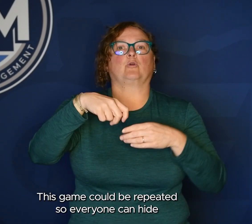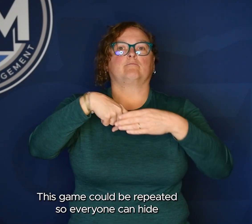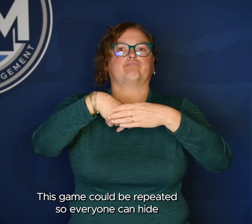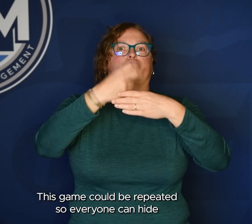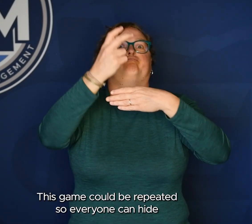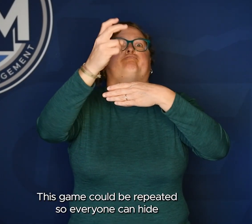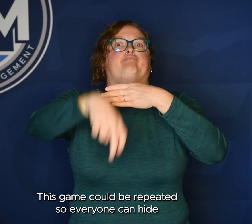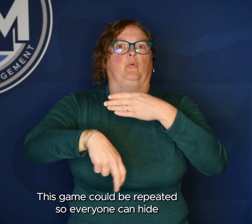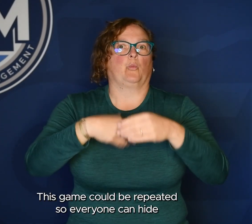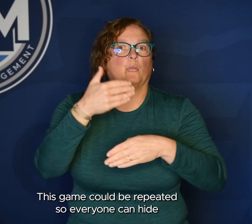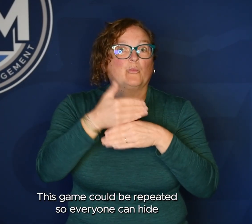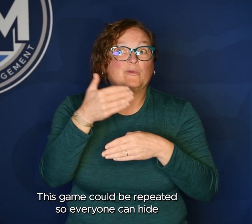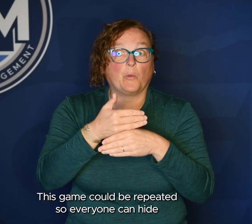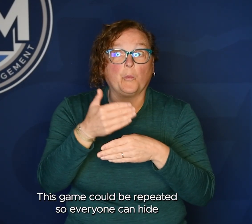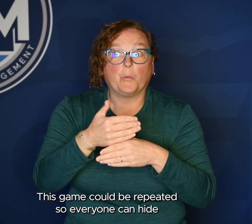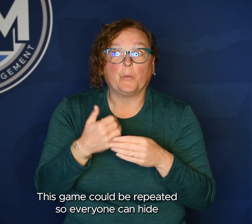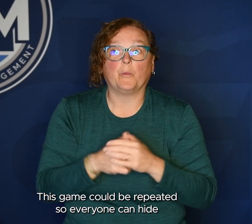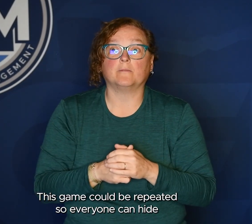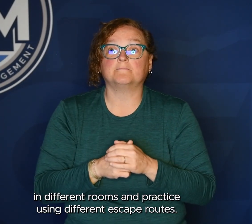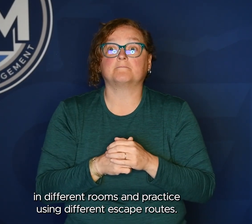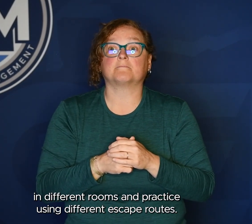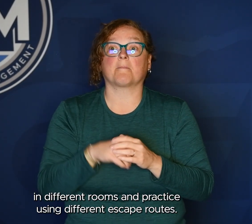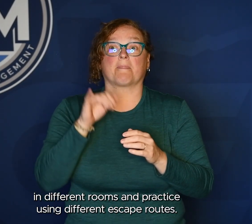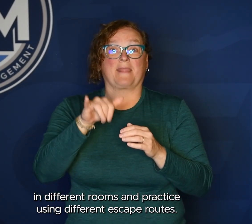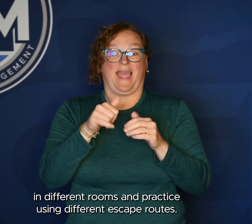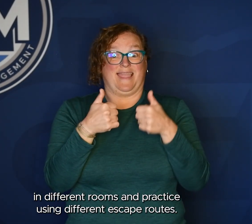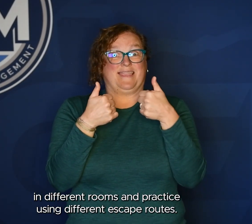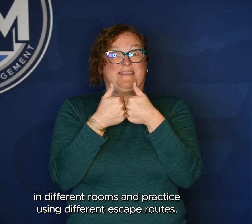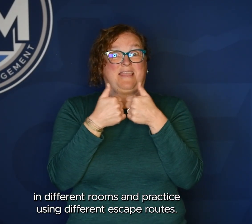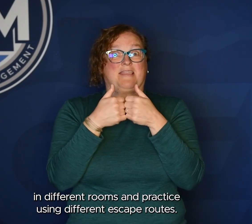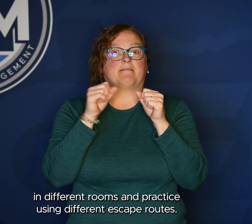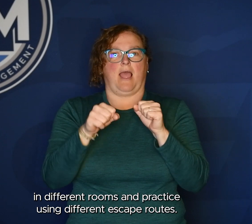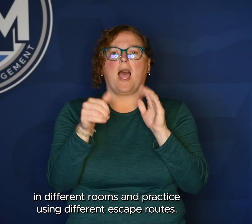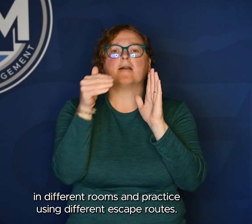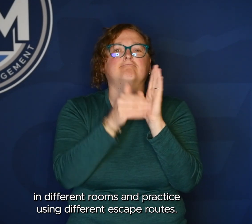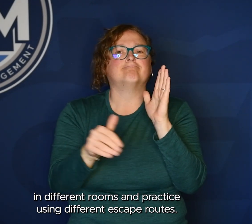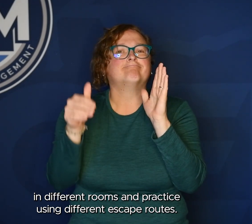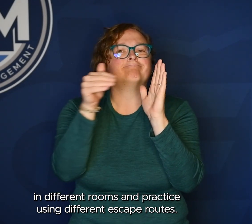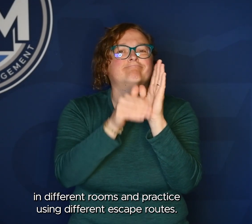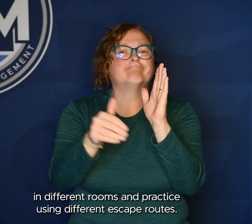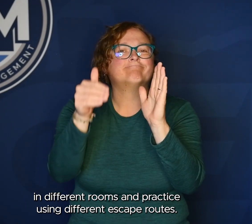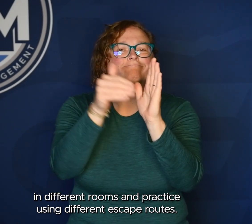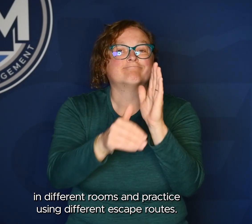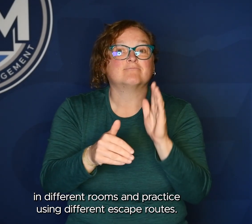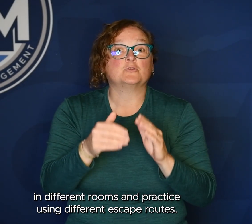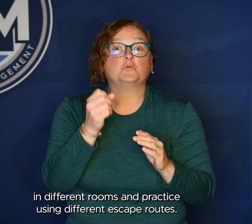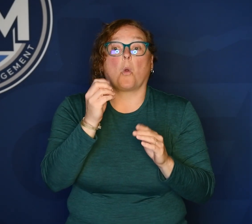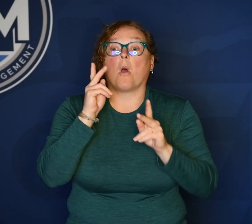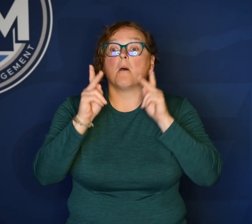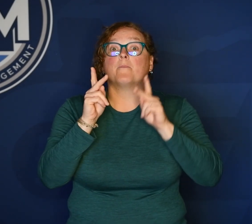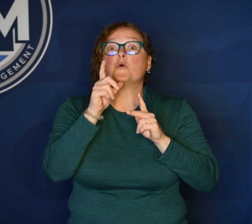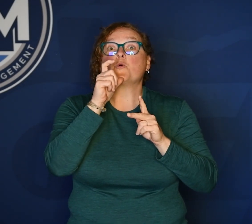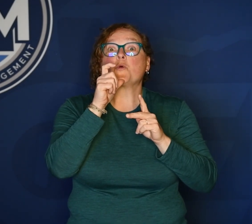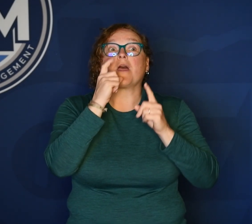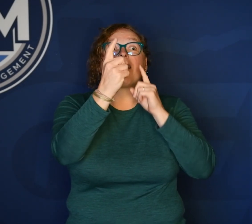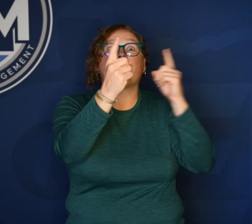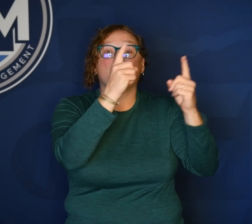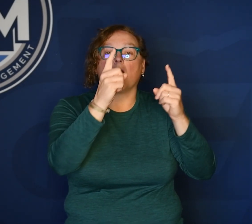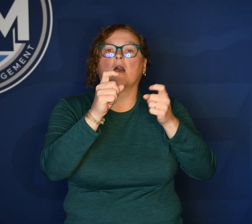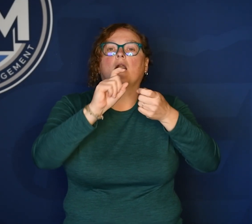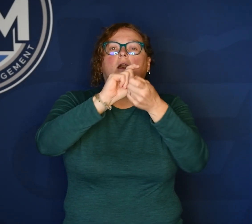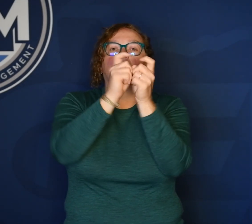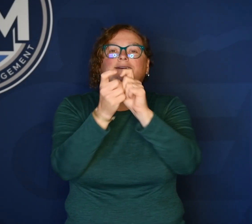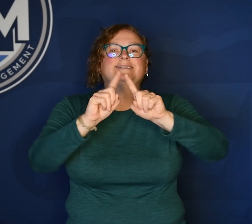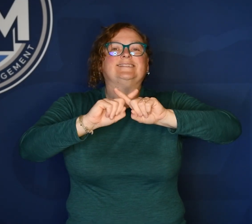This game could be repeated so everyone can hide in different rooms and practice using different escape routes.